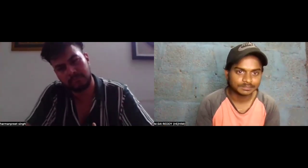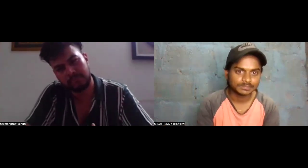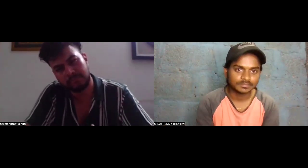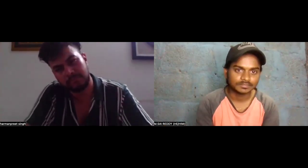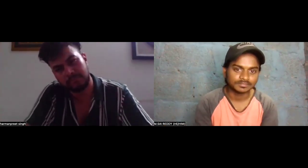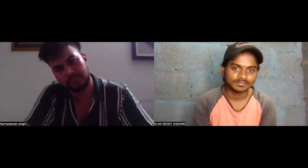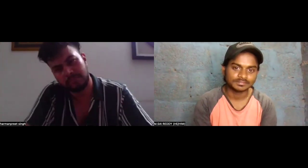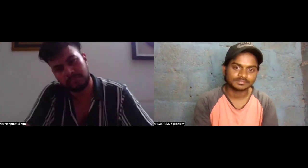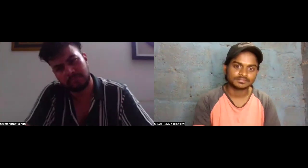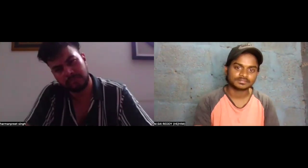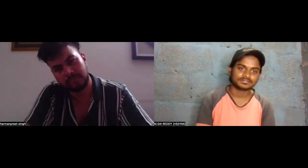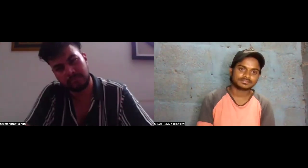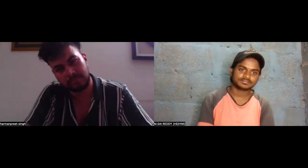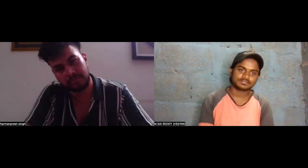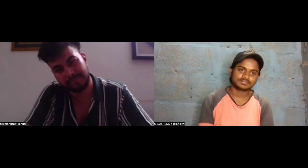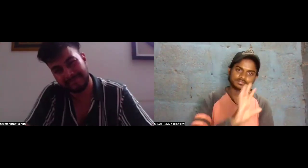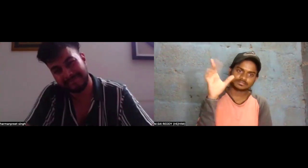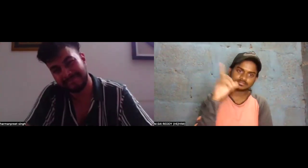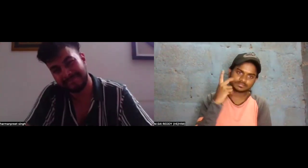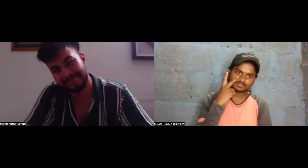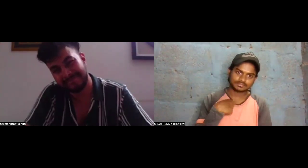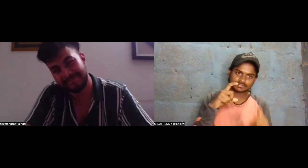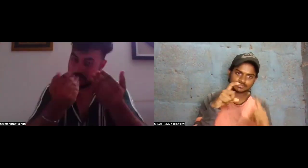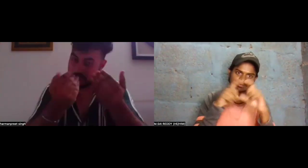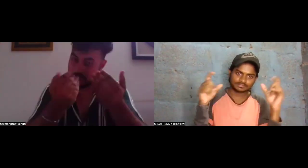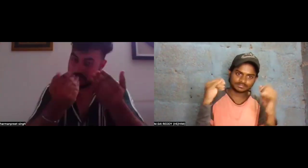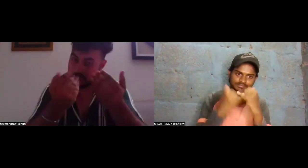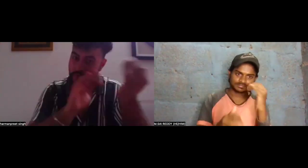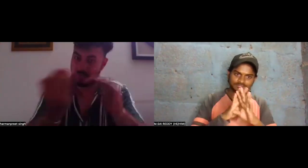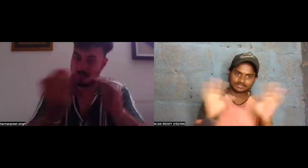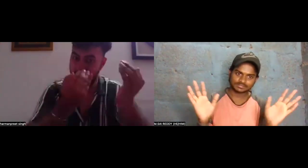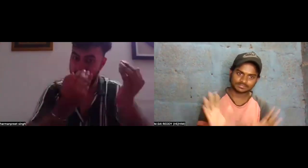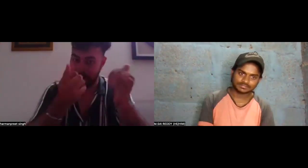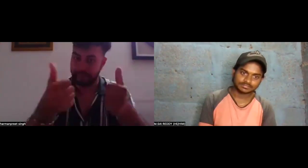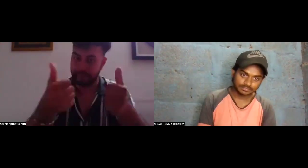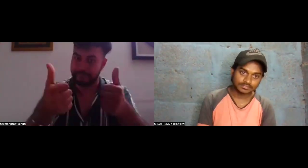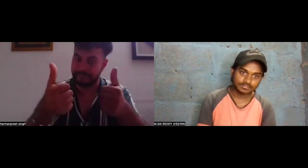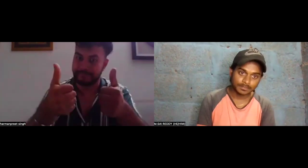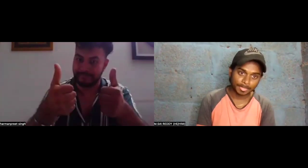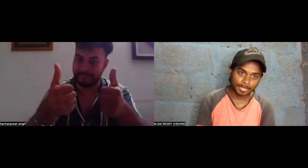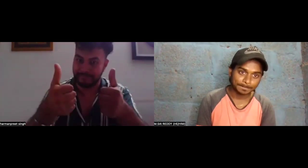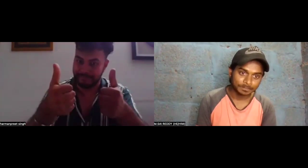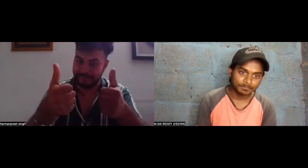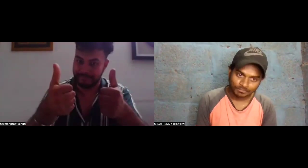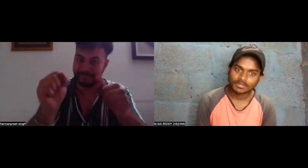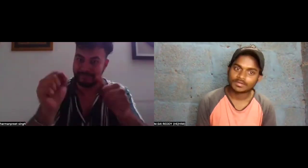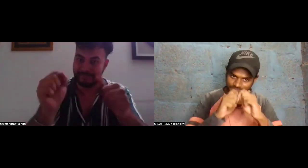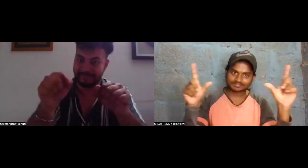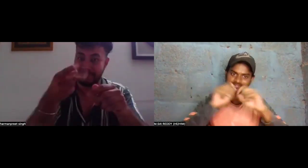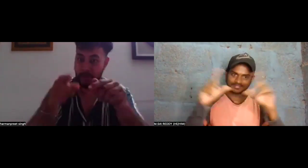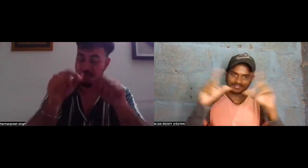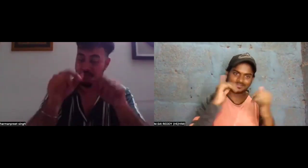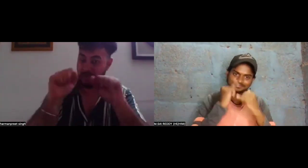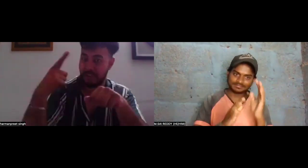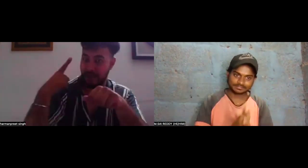together, and I'm sure that will help. Yeah, I think that's all. Hope you all